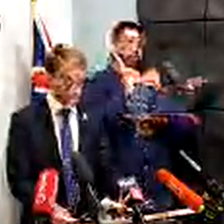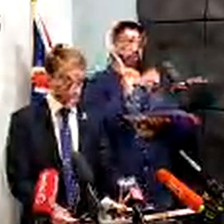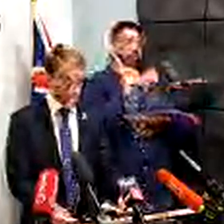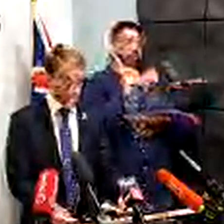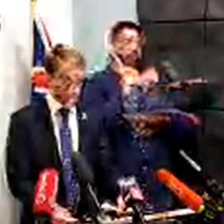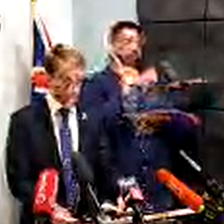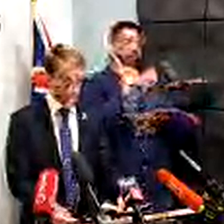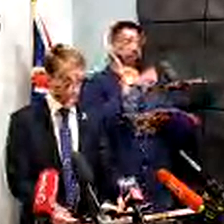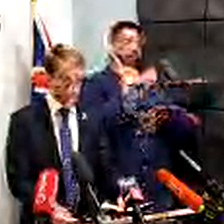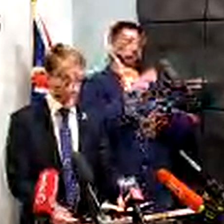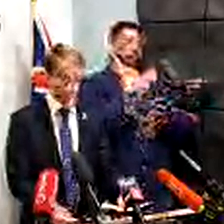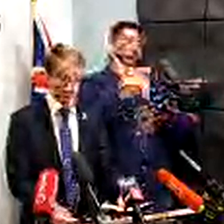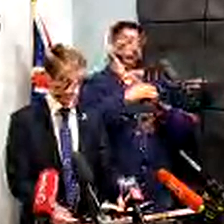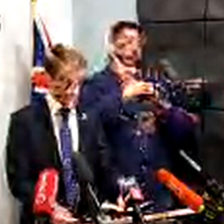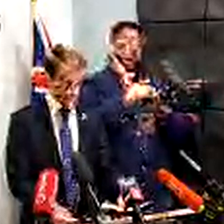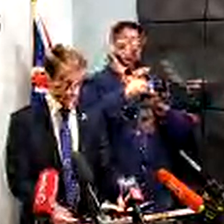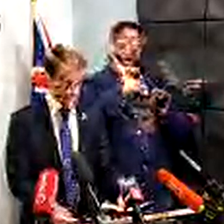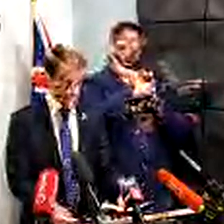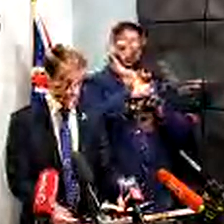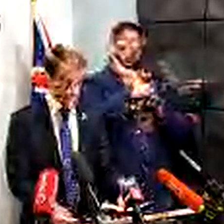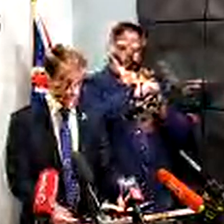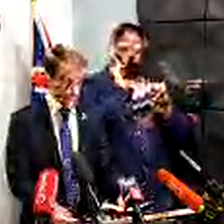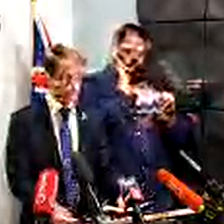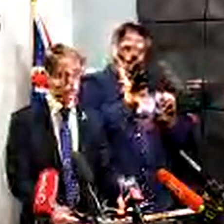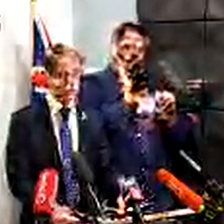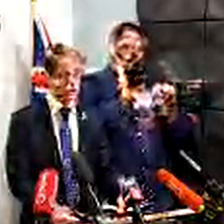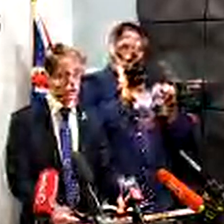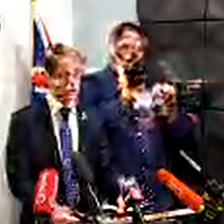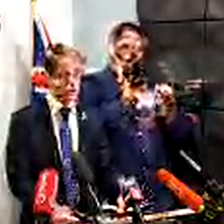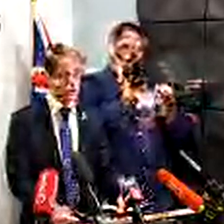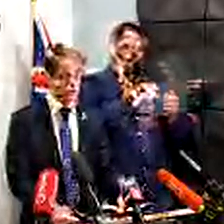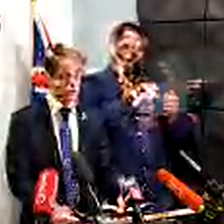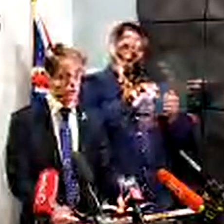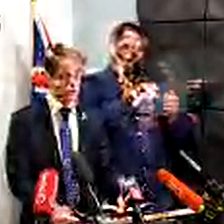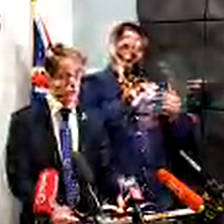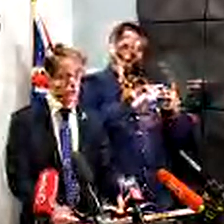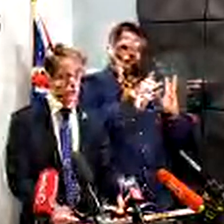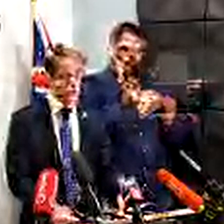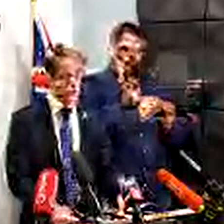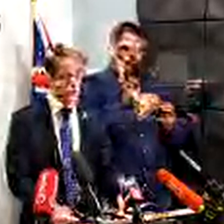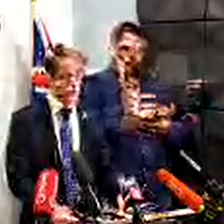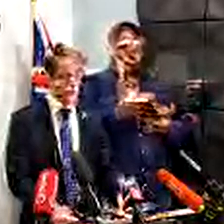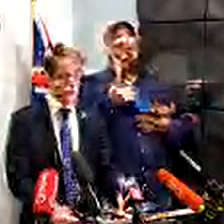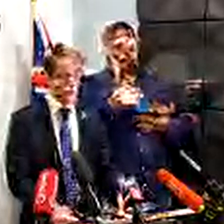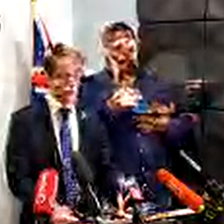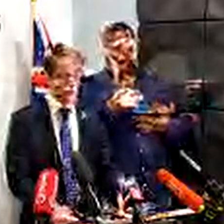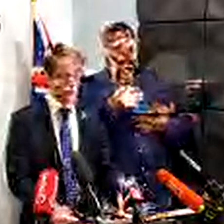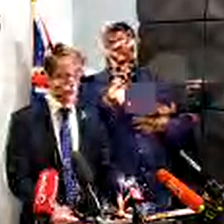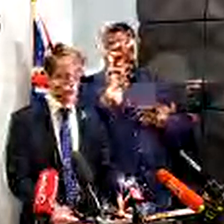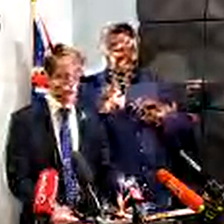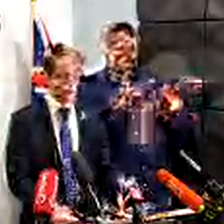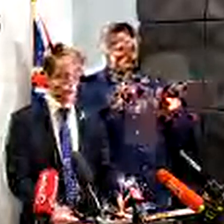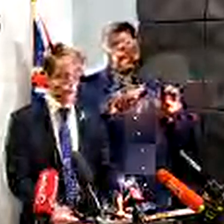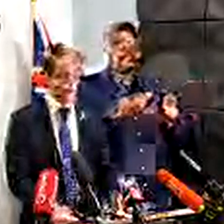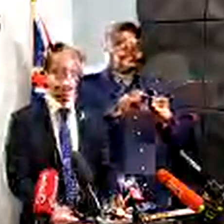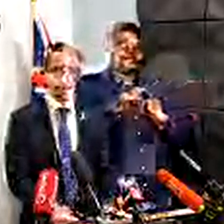aircraft, and 6 further patients are planned to be transferred in the following 24 hours. All patients who have been transferred